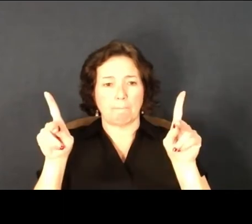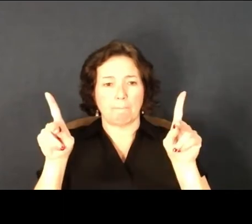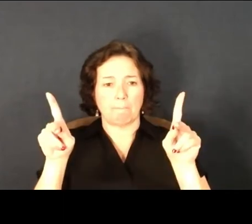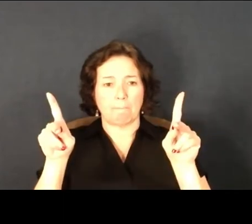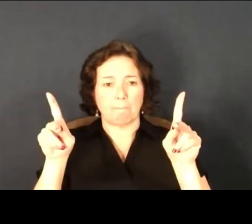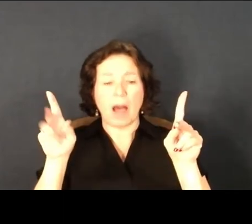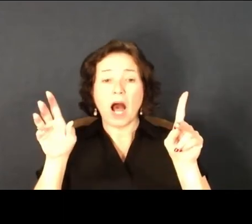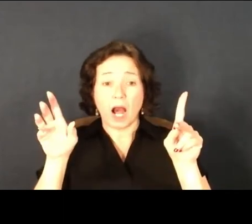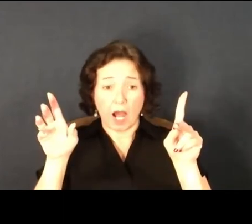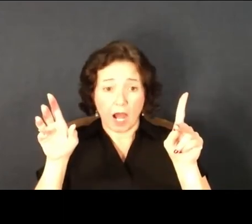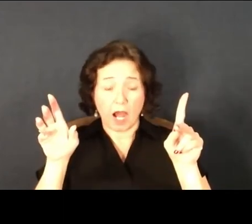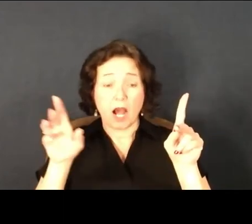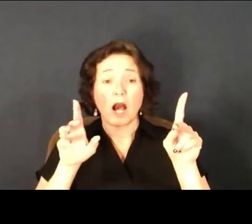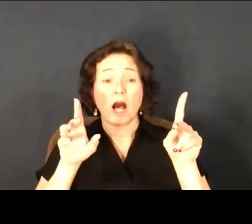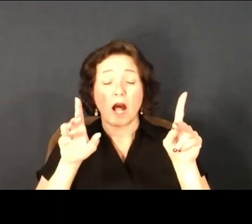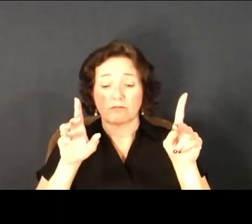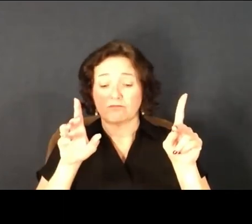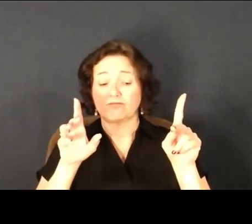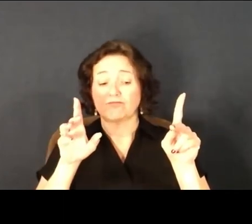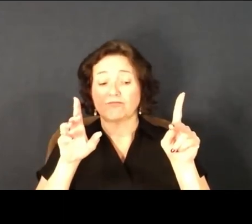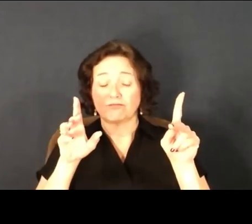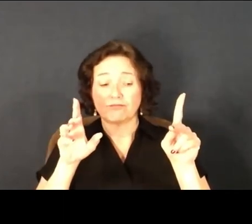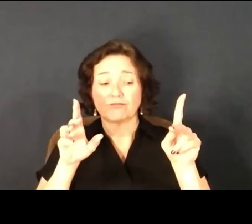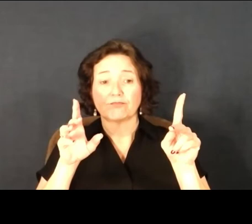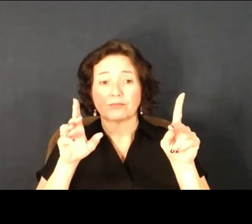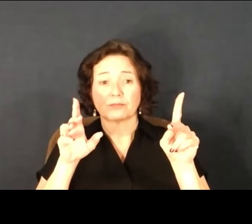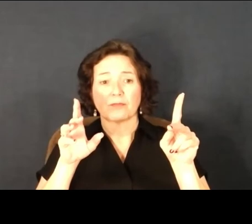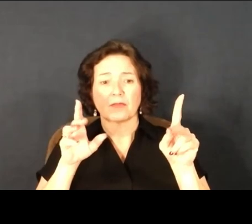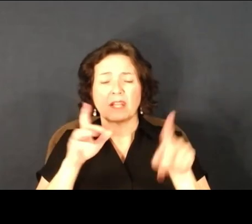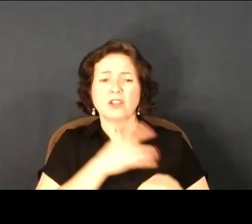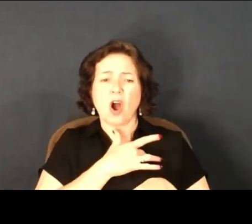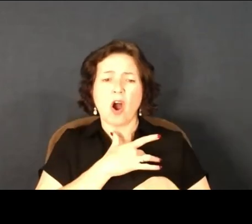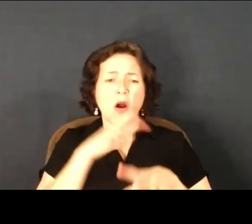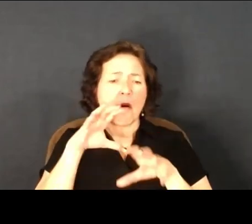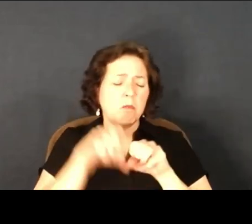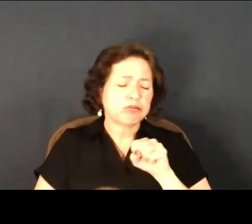Yes, she left him with a broken heart